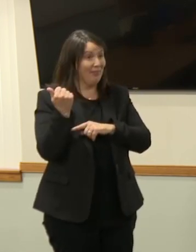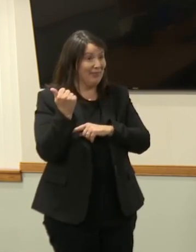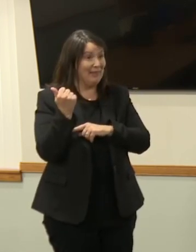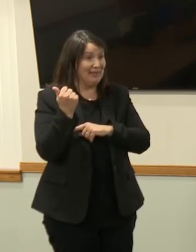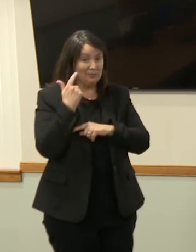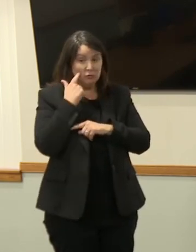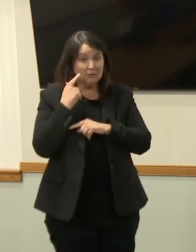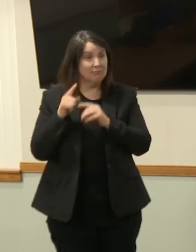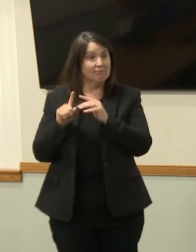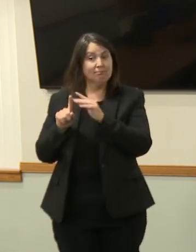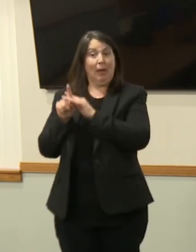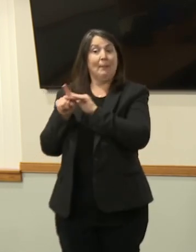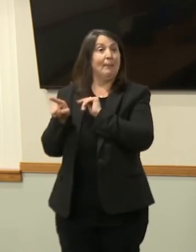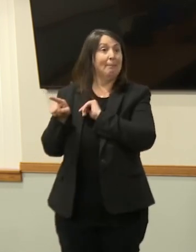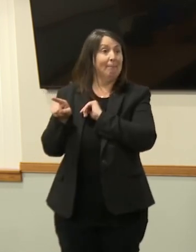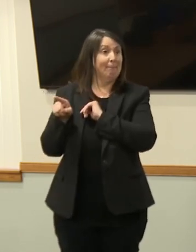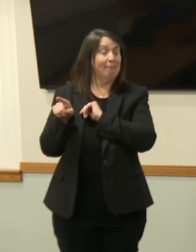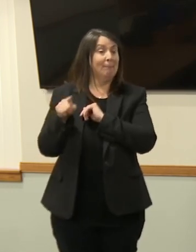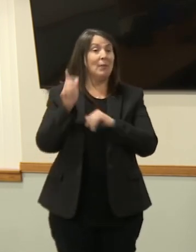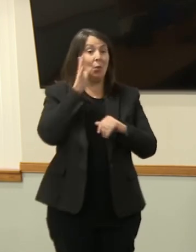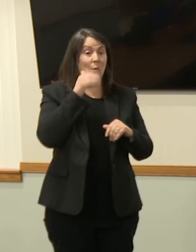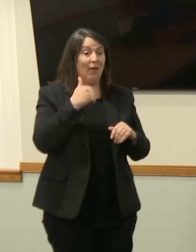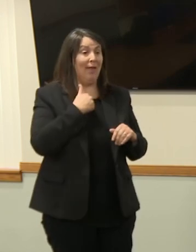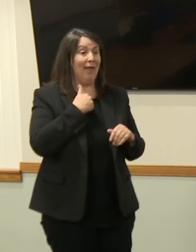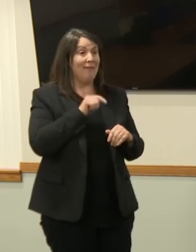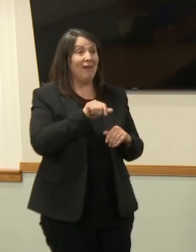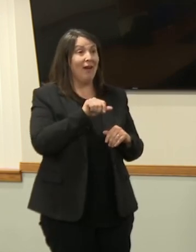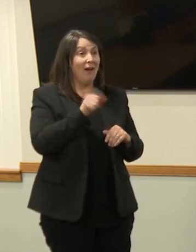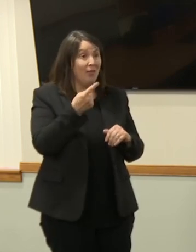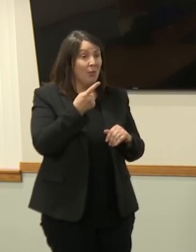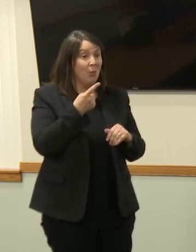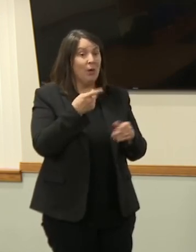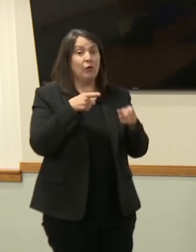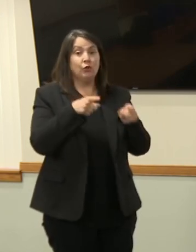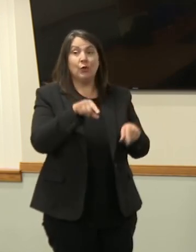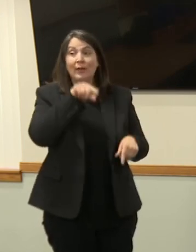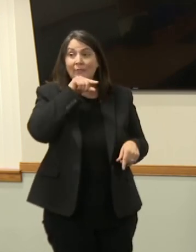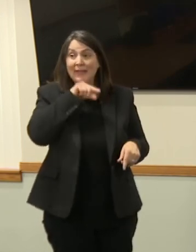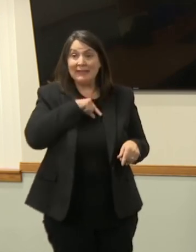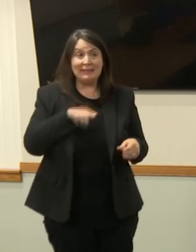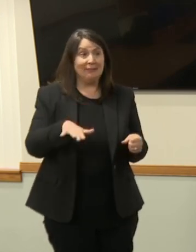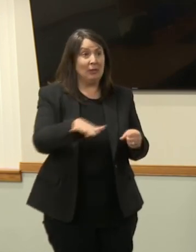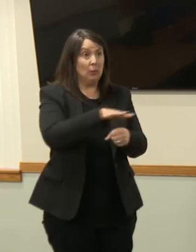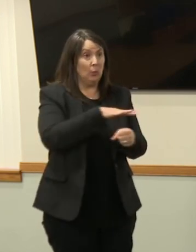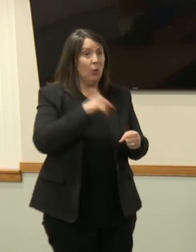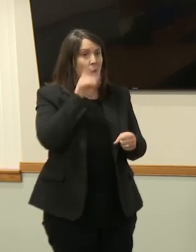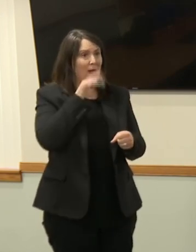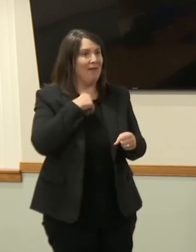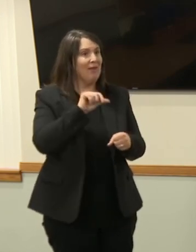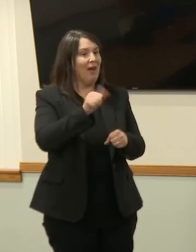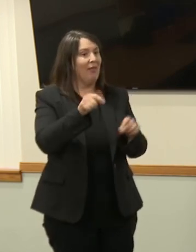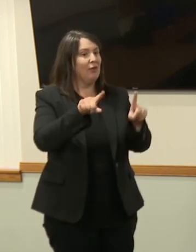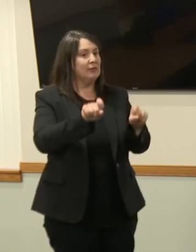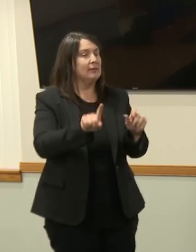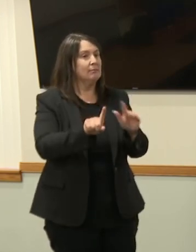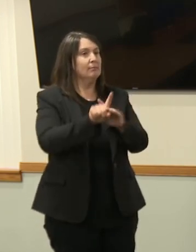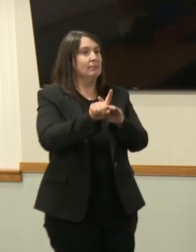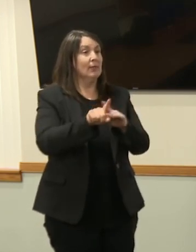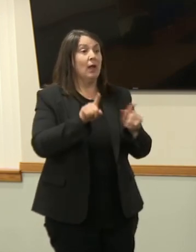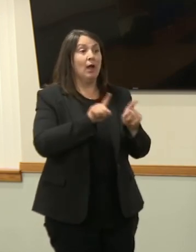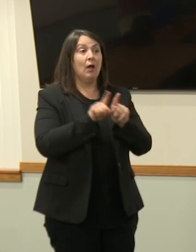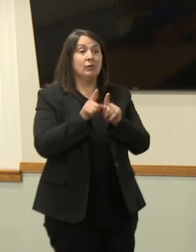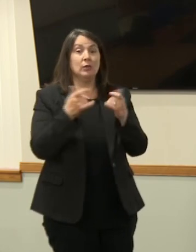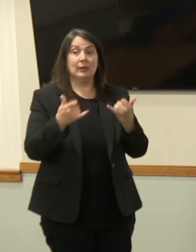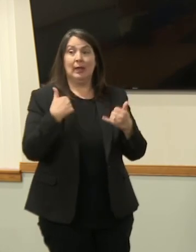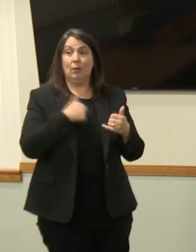site right on the Thanksgiving week here locally. So again, there are a lot of places to get testing. And now antigen testing